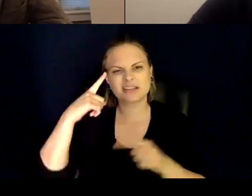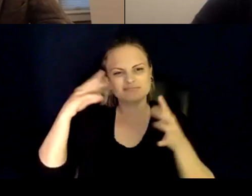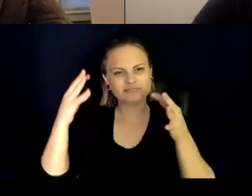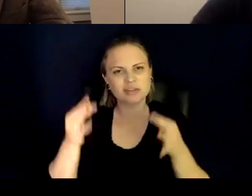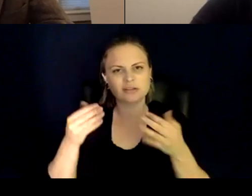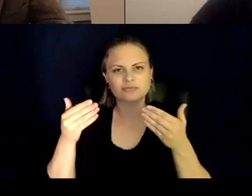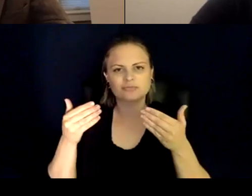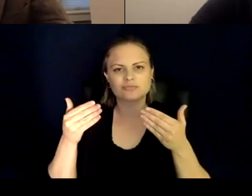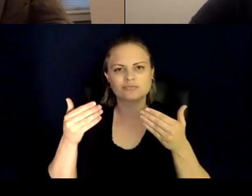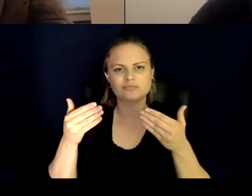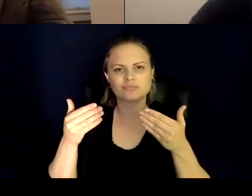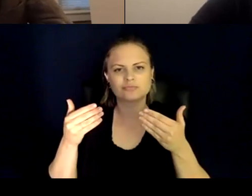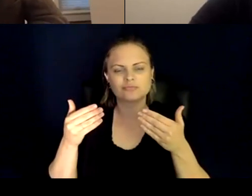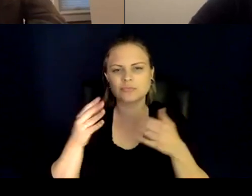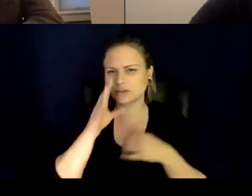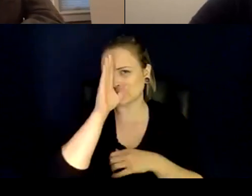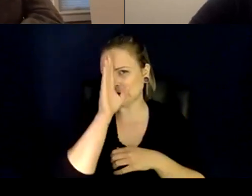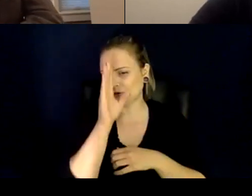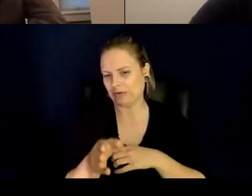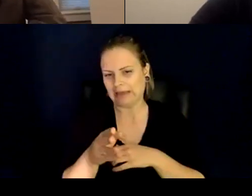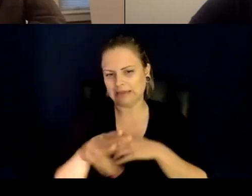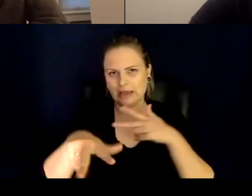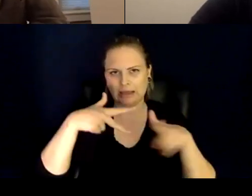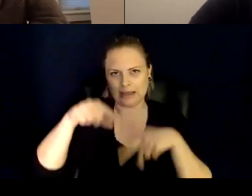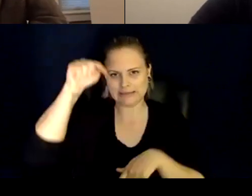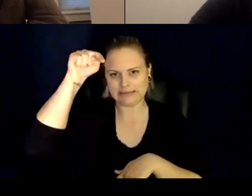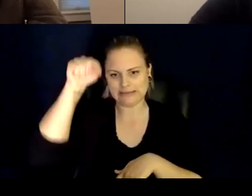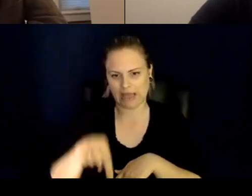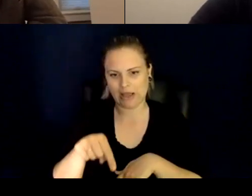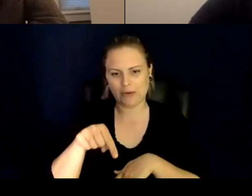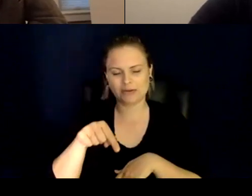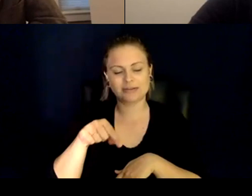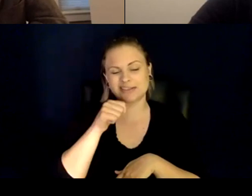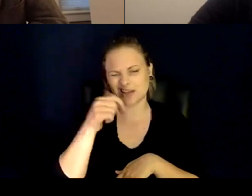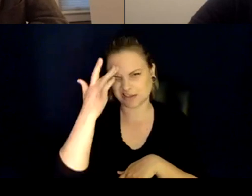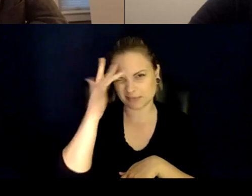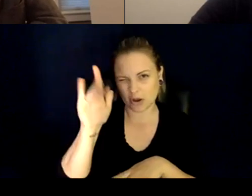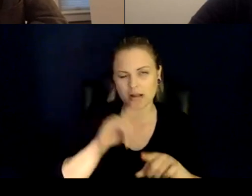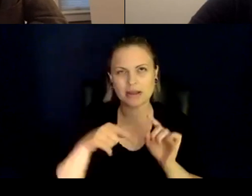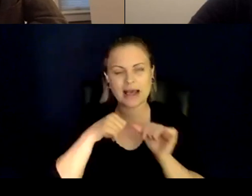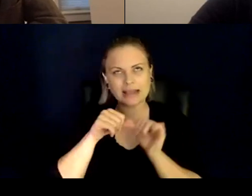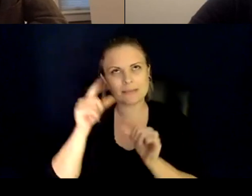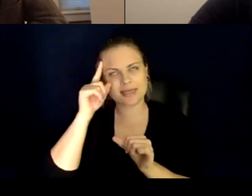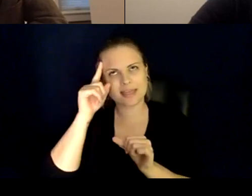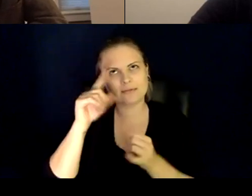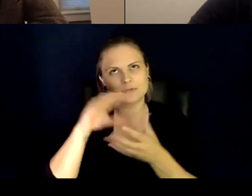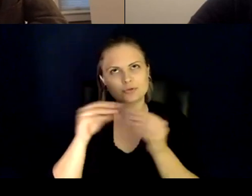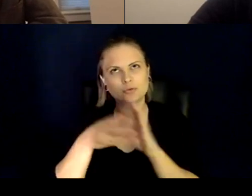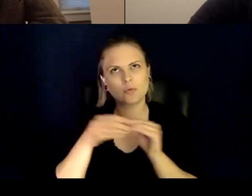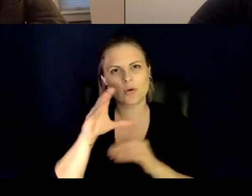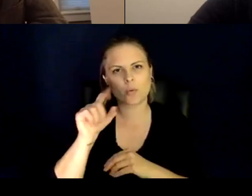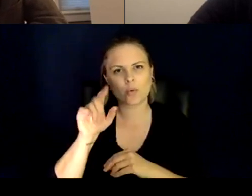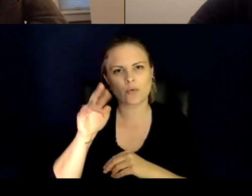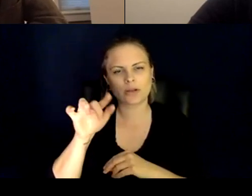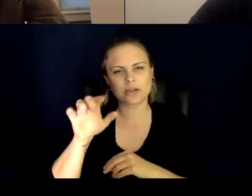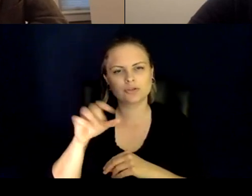in a straight line, which is not too smart actually. But I kept thinking of a story that Coleridge told about how on